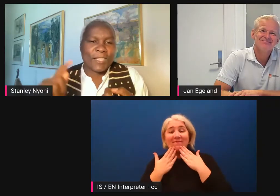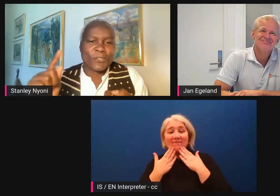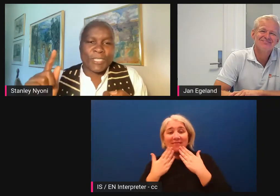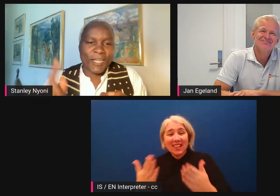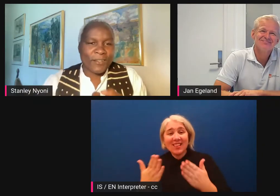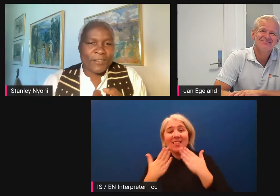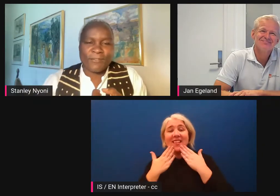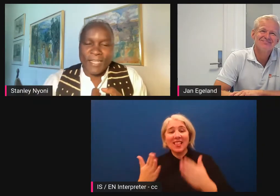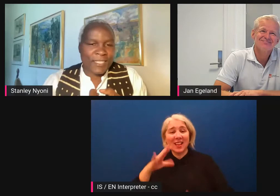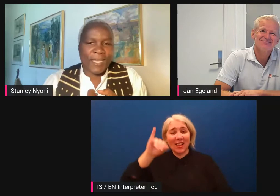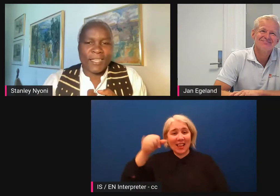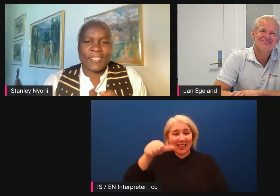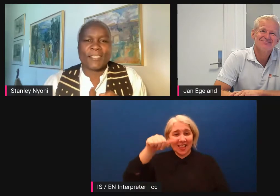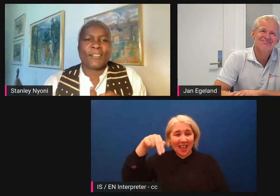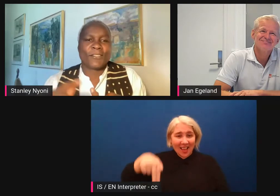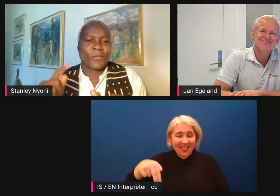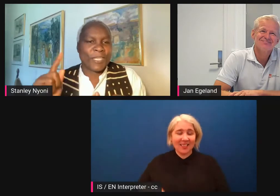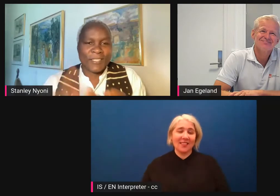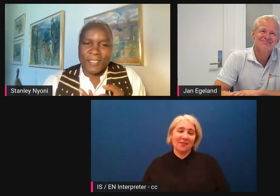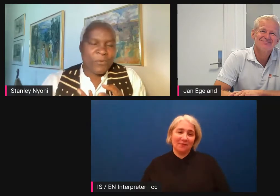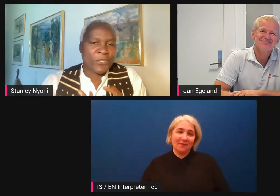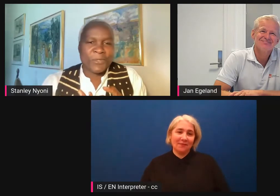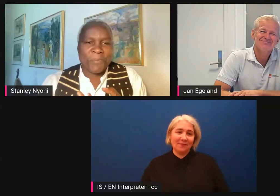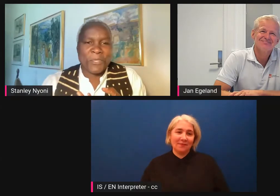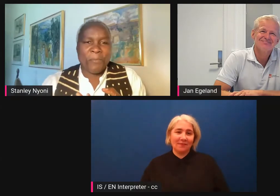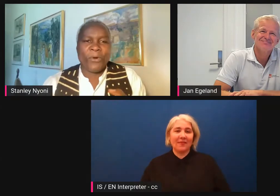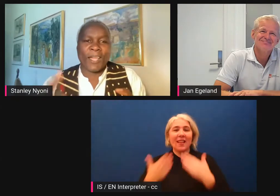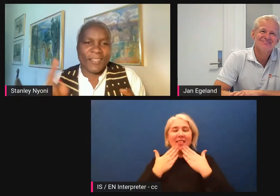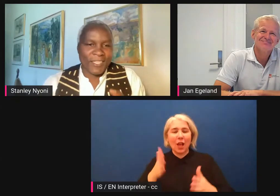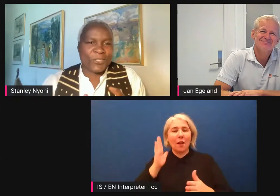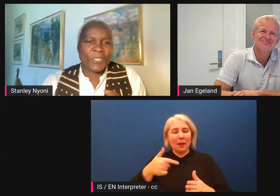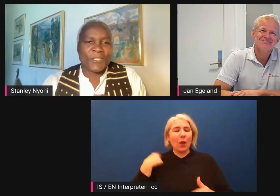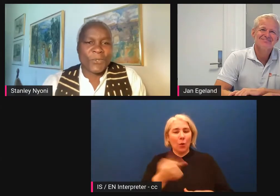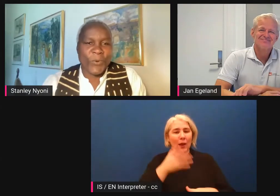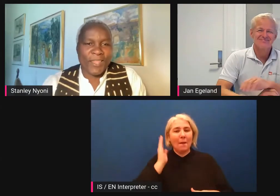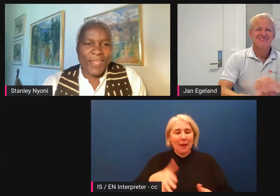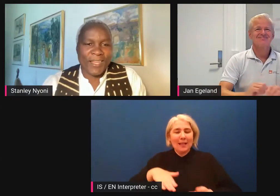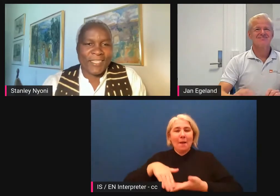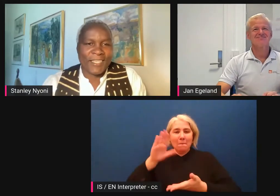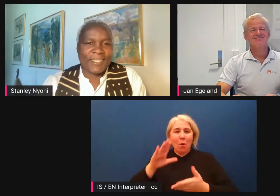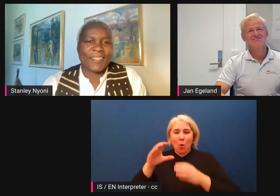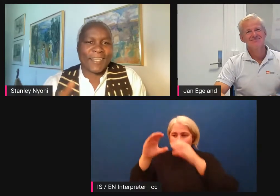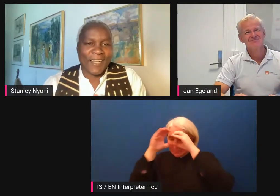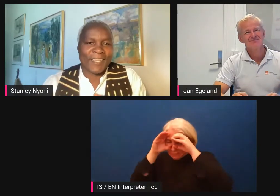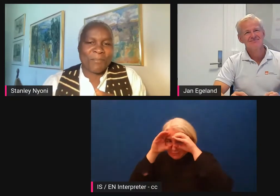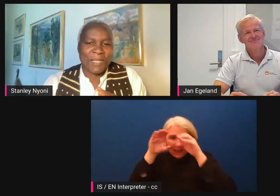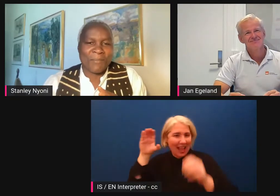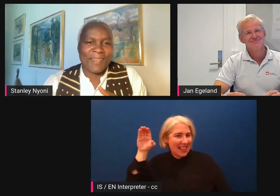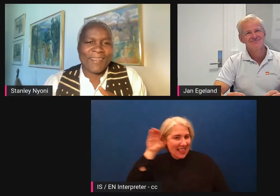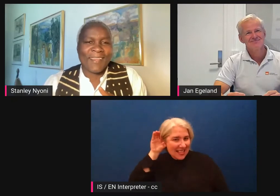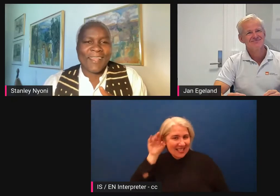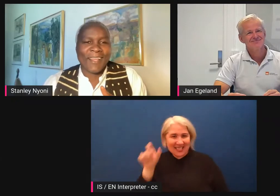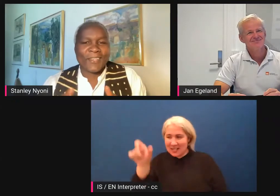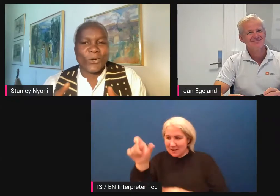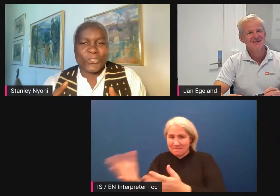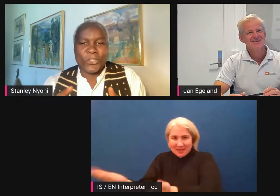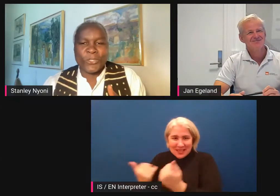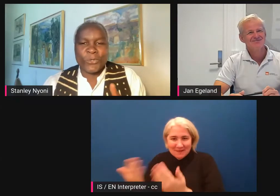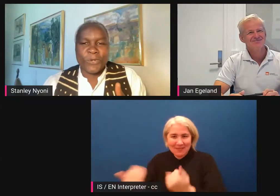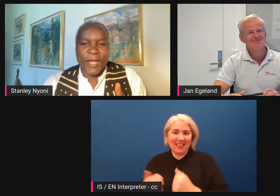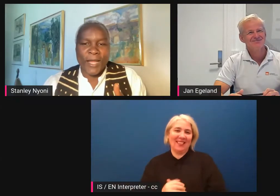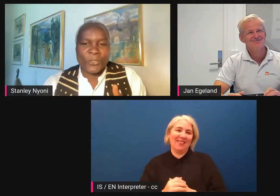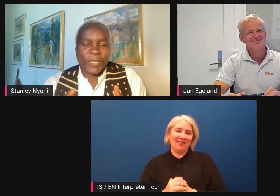us, one, to take faster action, to listen more to the people, get the resources to where they are needed and cut the middleman, and